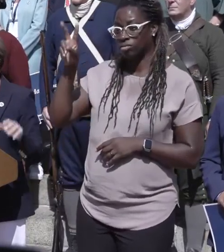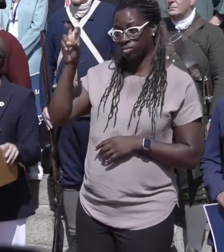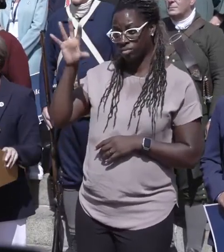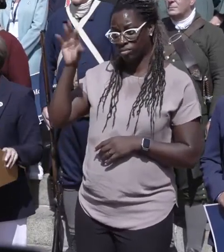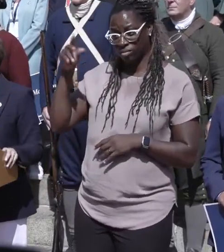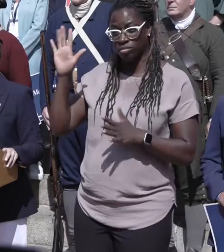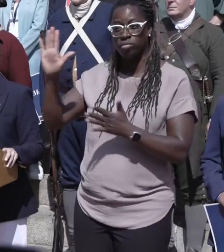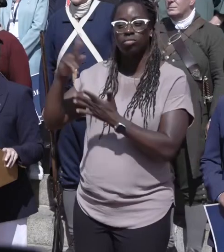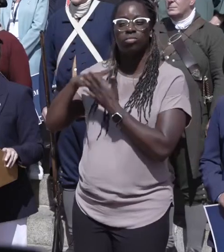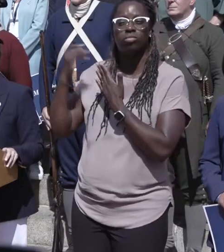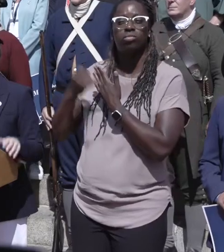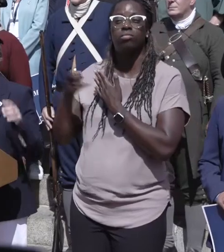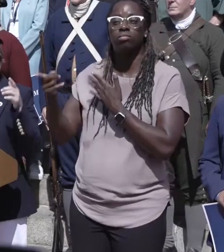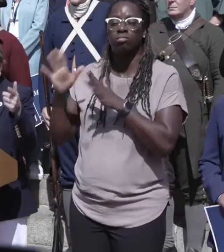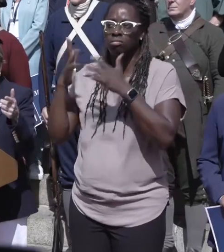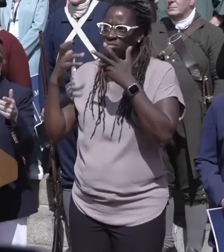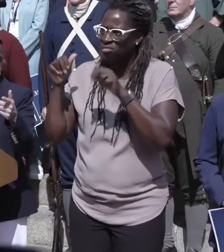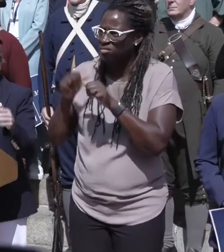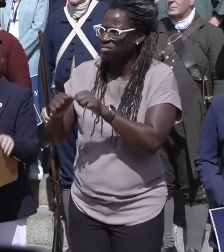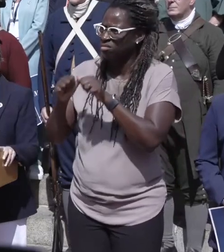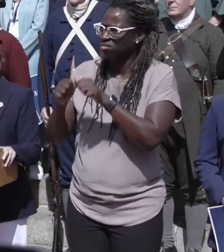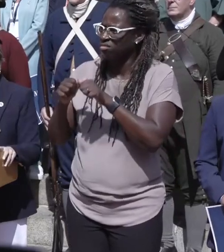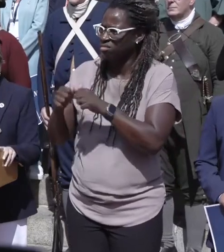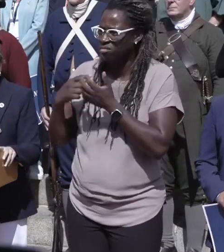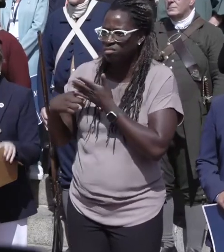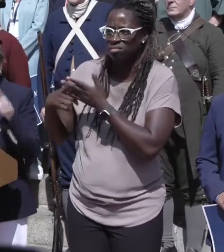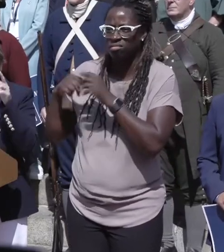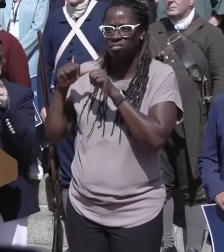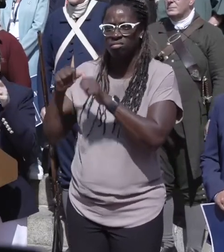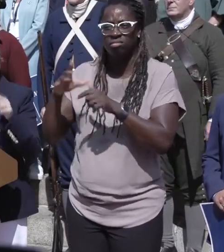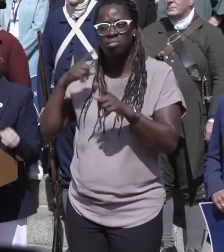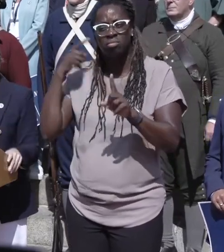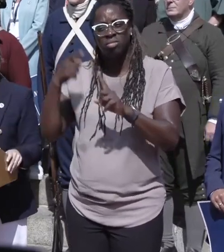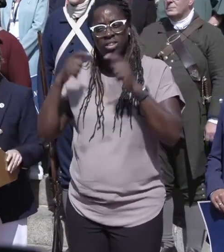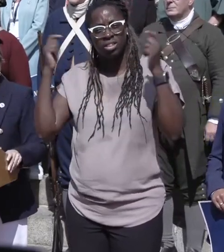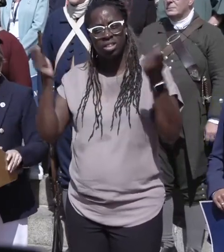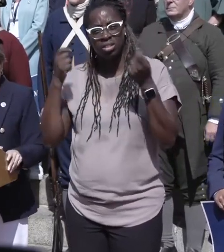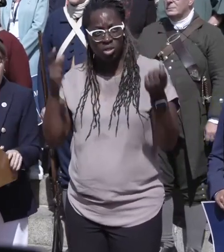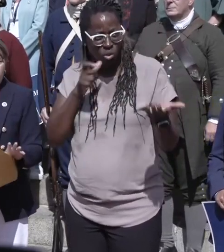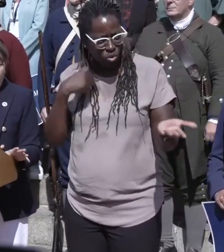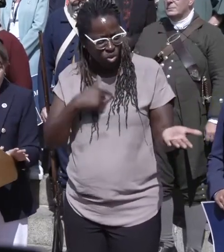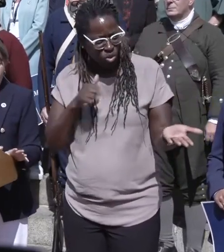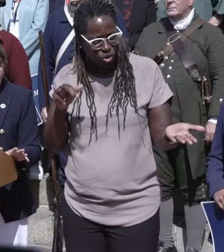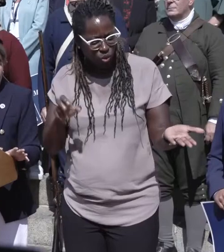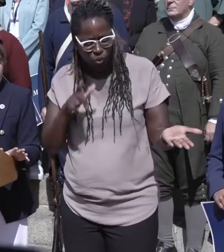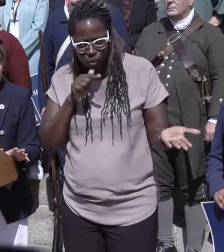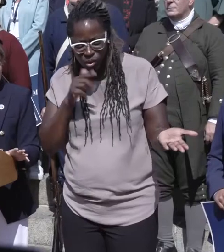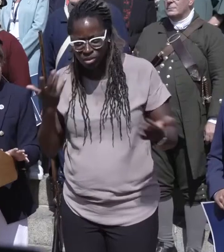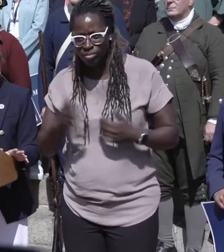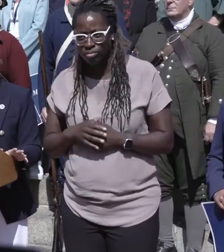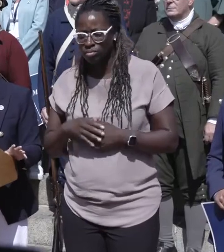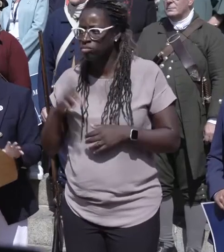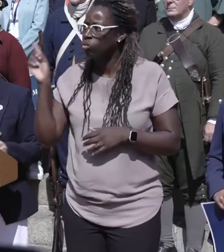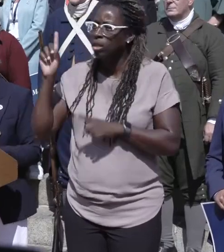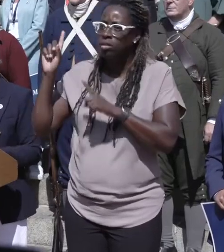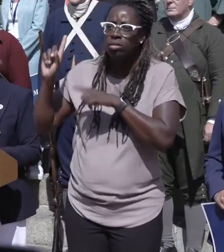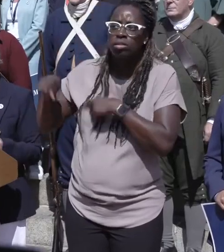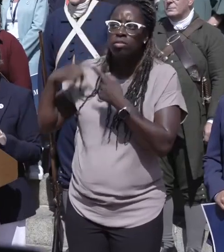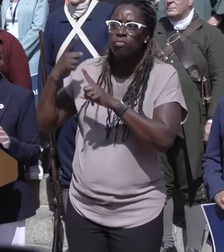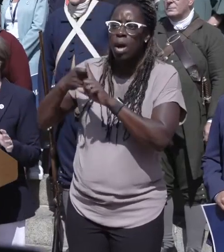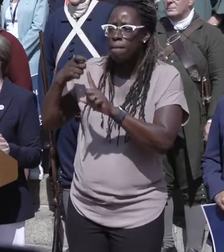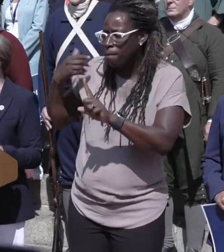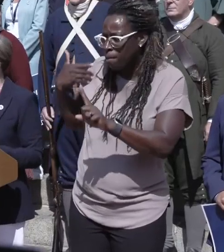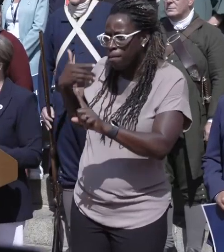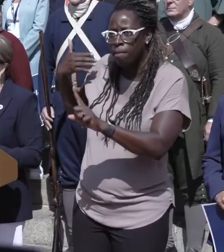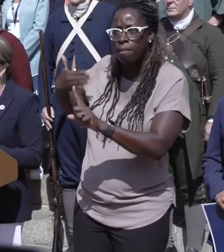celebration of who we are, of where we've been, and what is to come. We're going to leverage this moment to draw